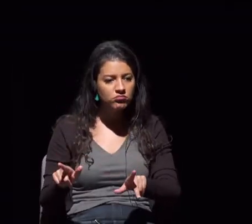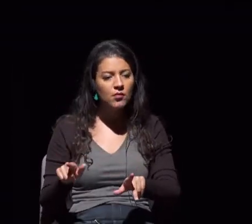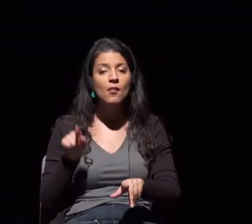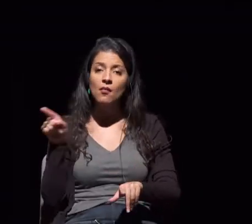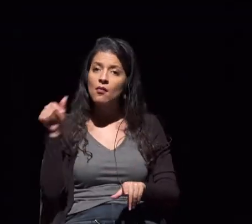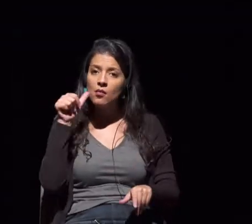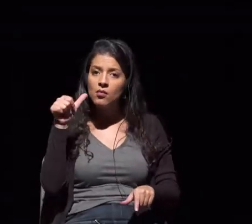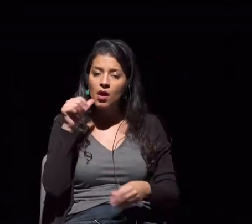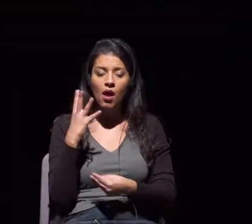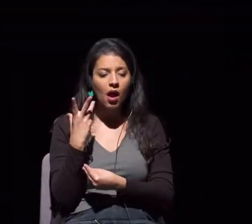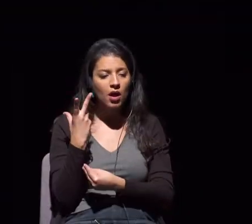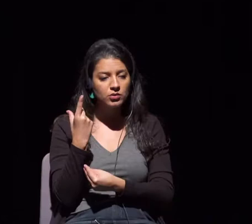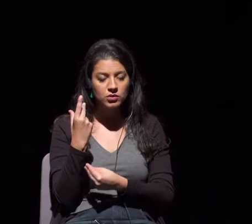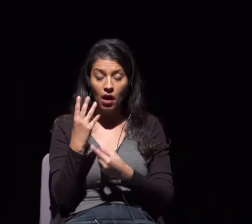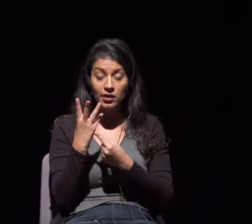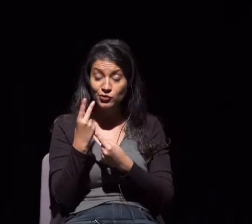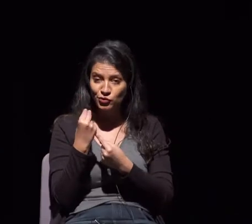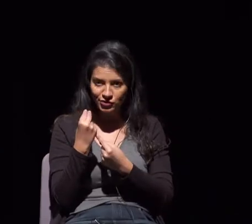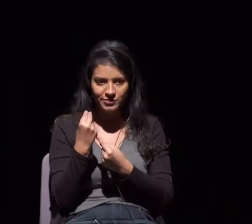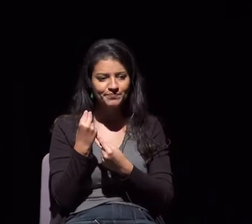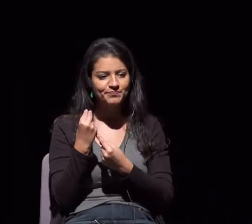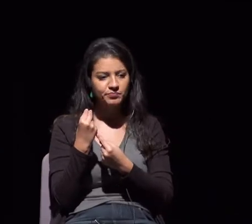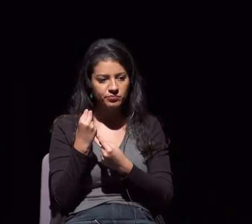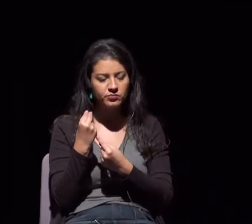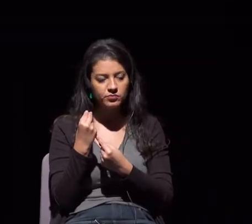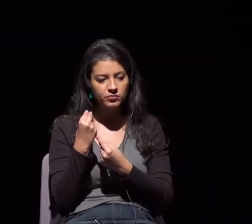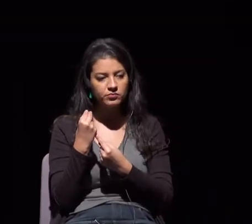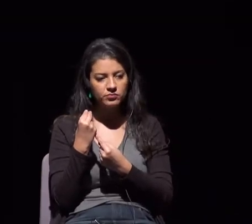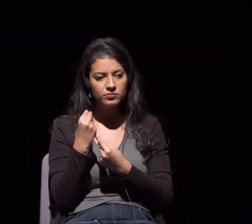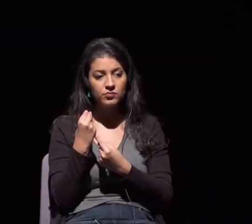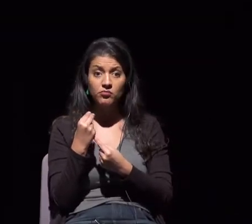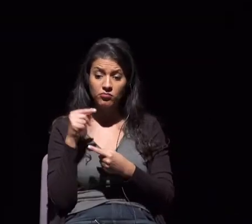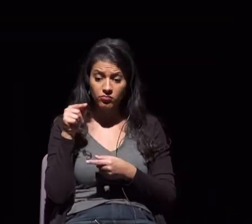old monument, you know, over time. And so